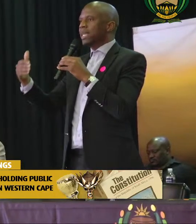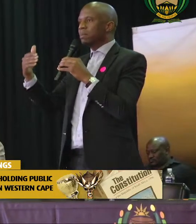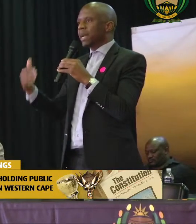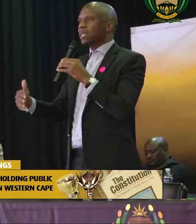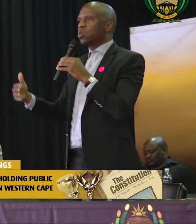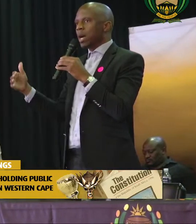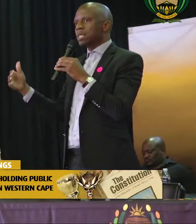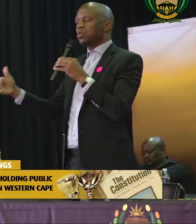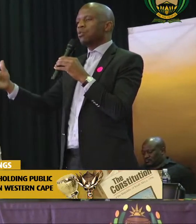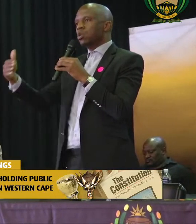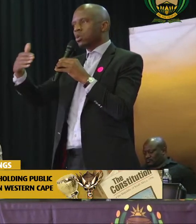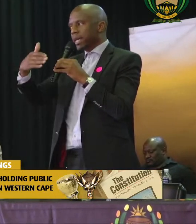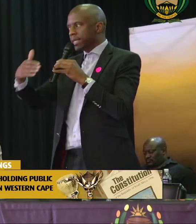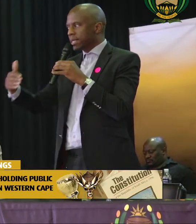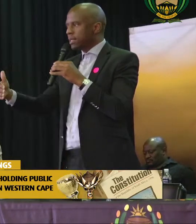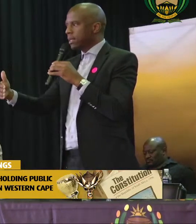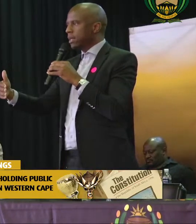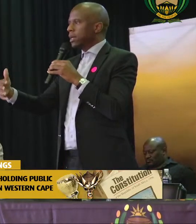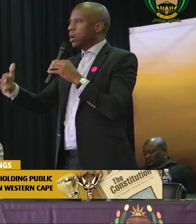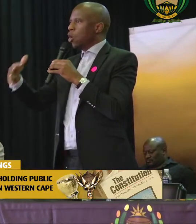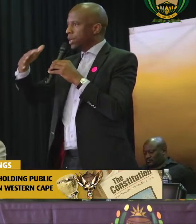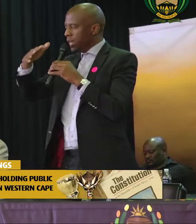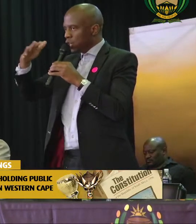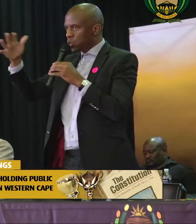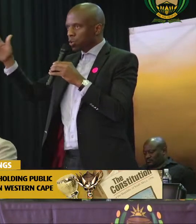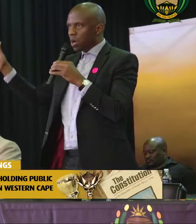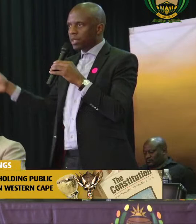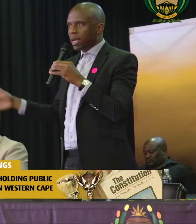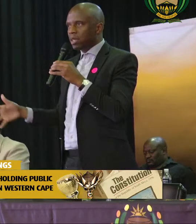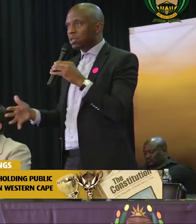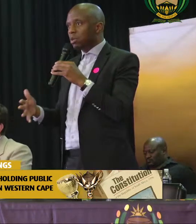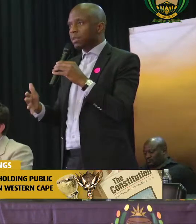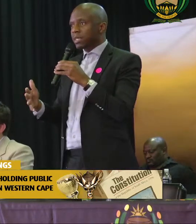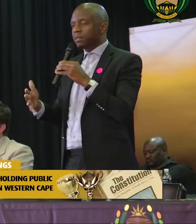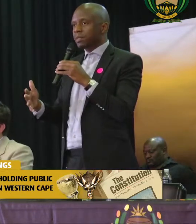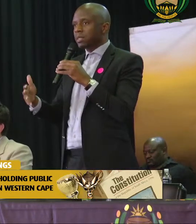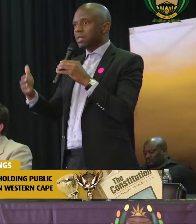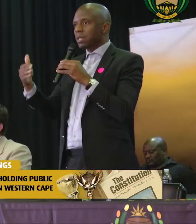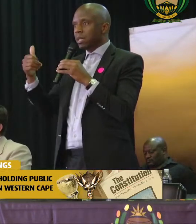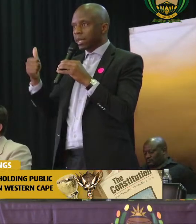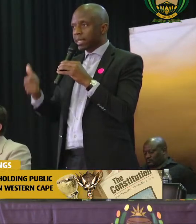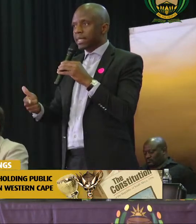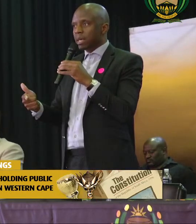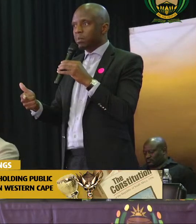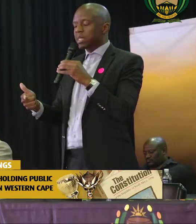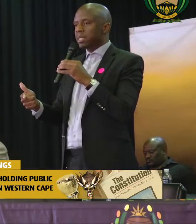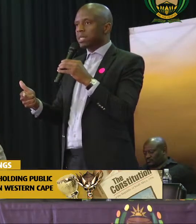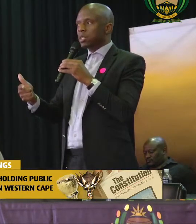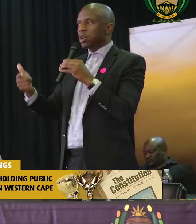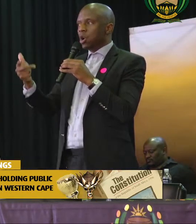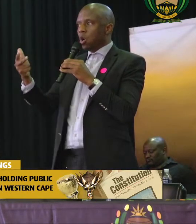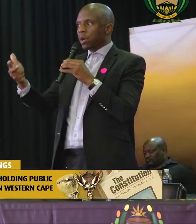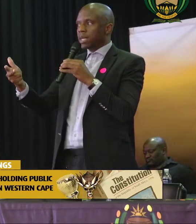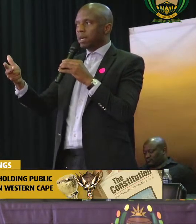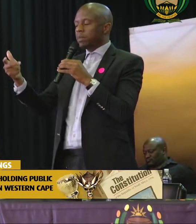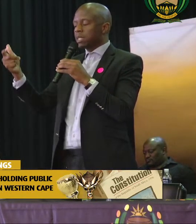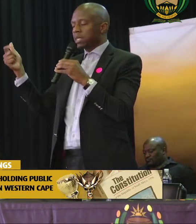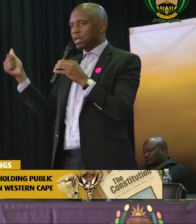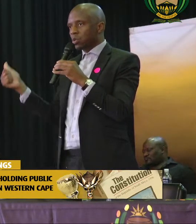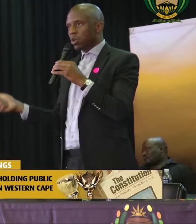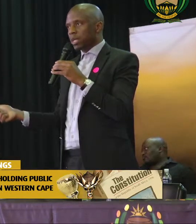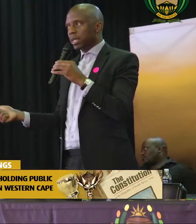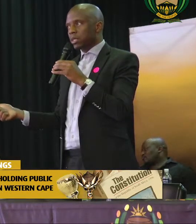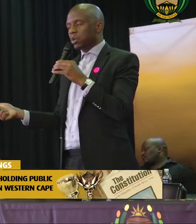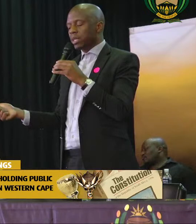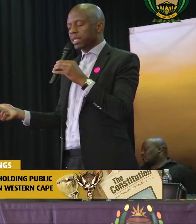to deliberate once we've concluded on the issues throughout the country. We've received written submissions, oral submissions